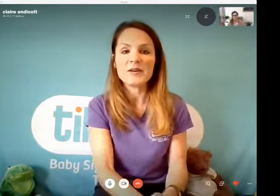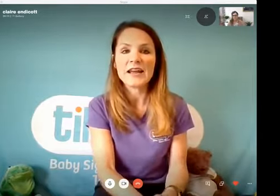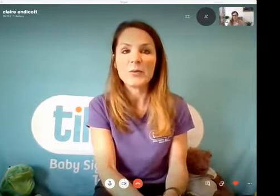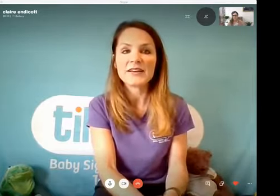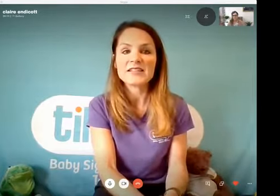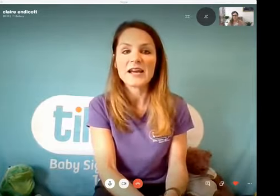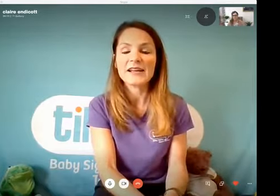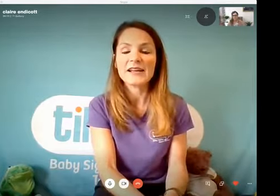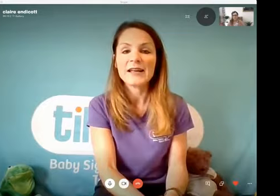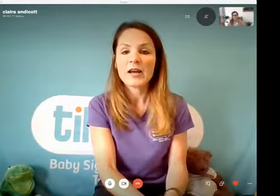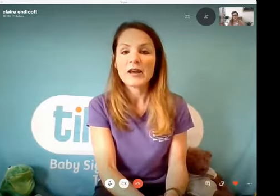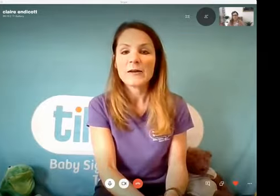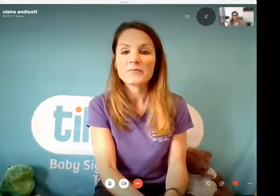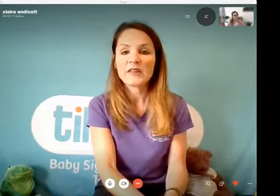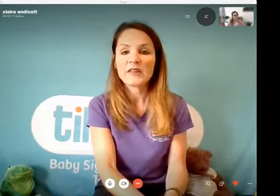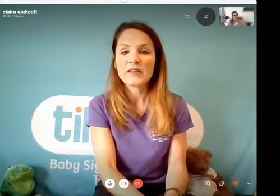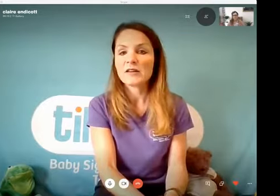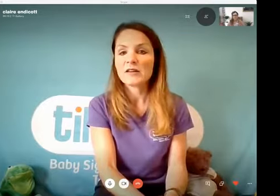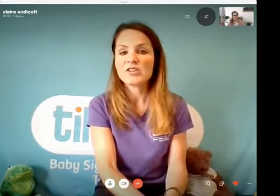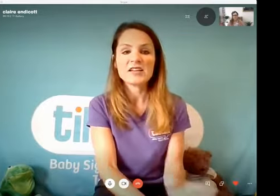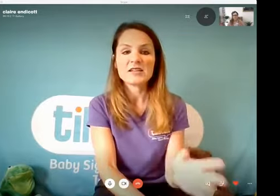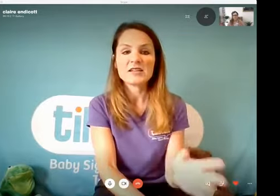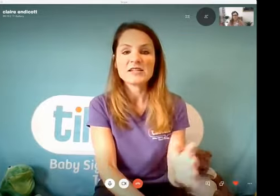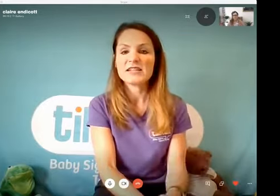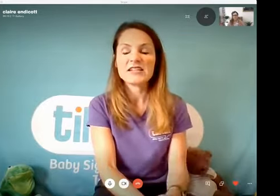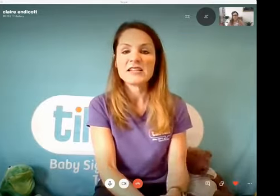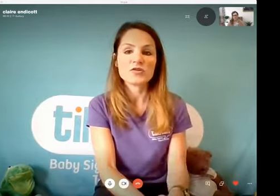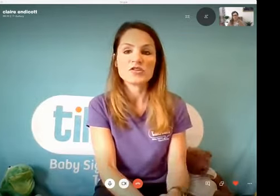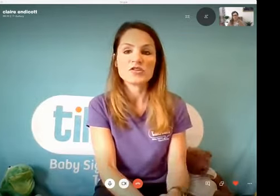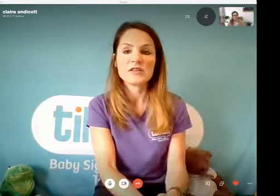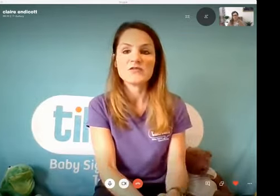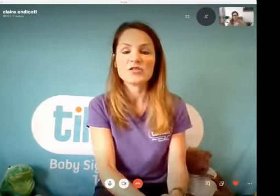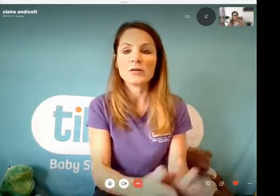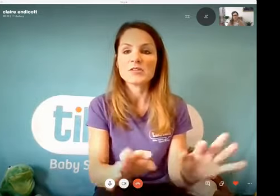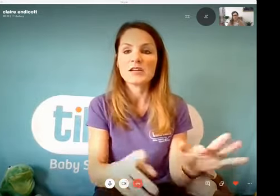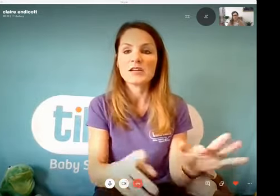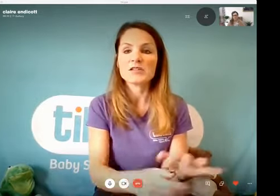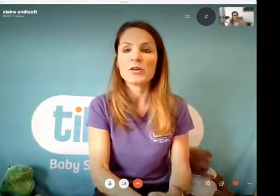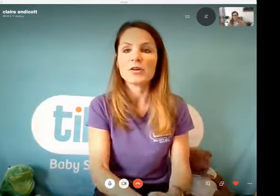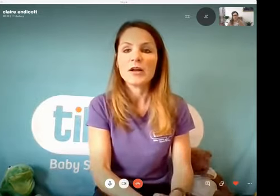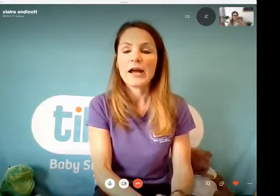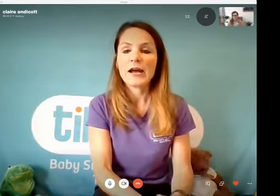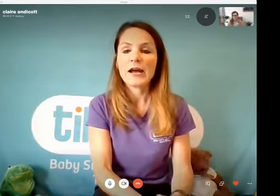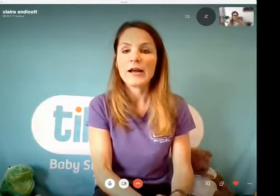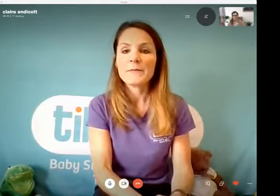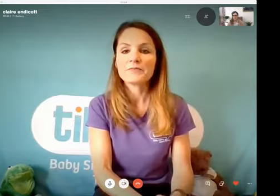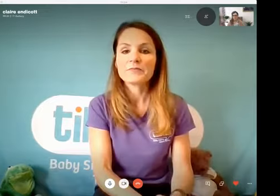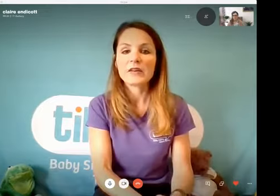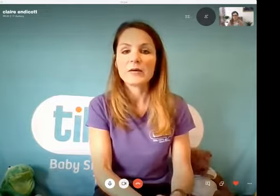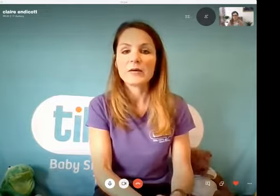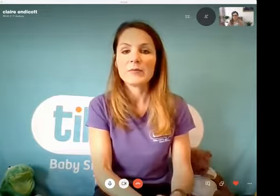Wednesday. Jade can send you the details, or it's just look up Tiny Talk Baby Signing